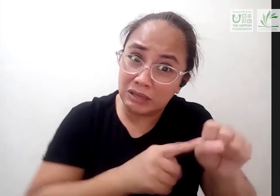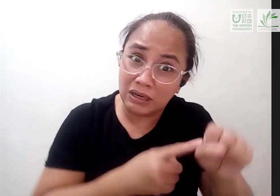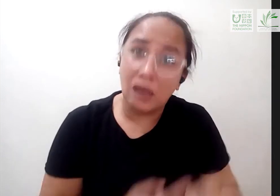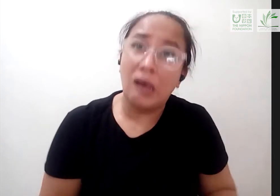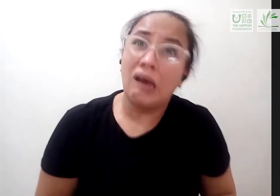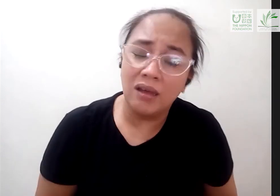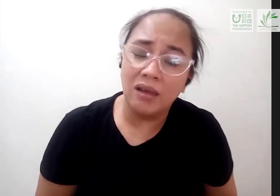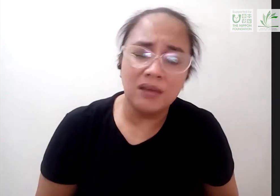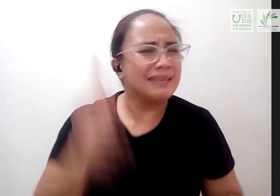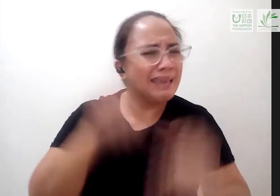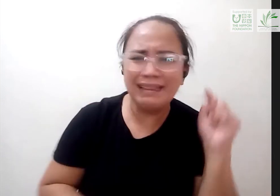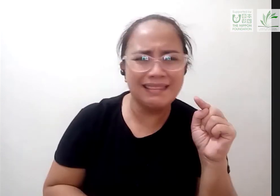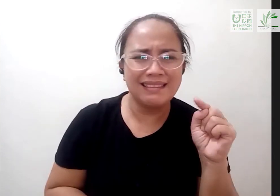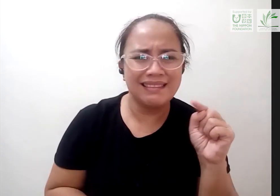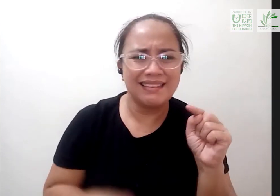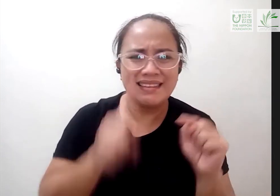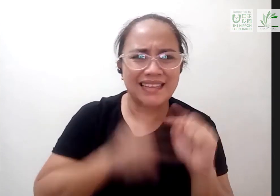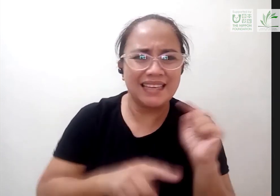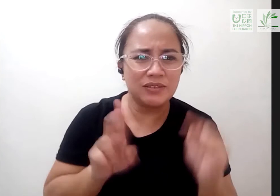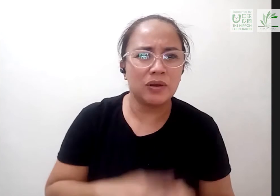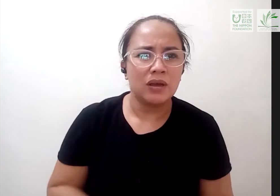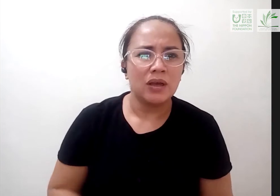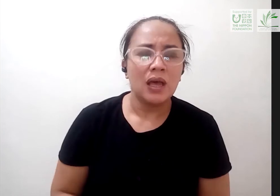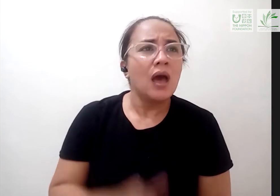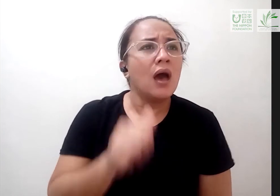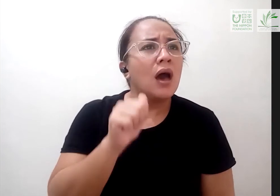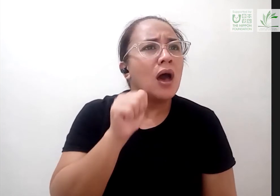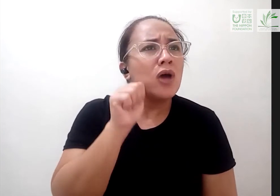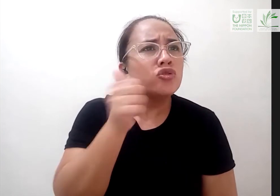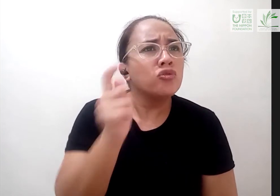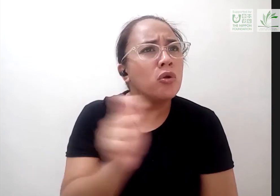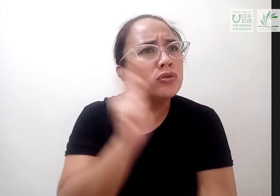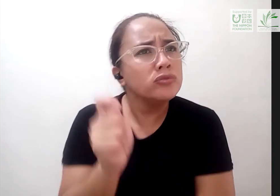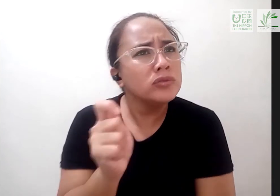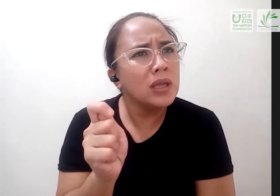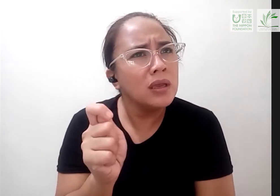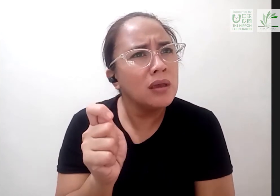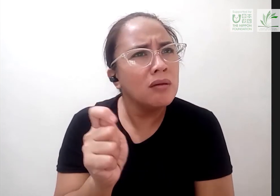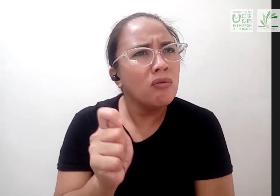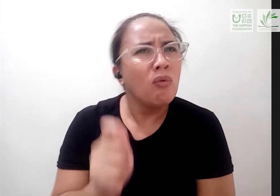So is tomorrow Tuesday or not?